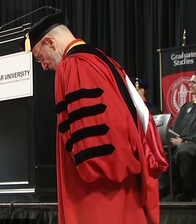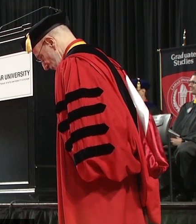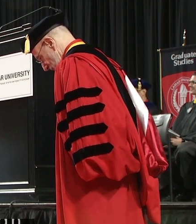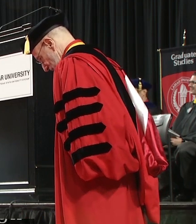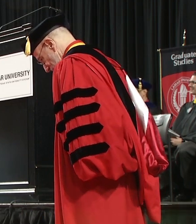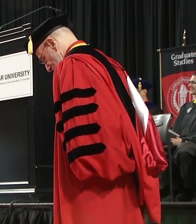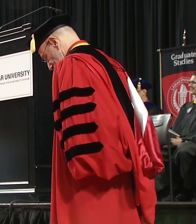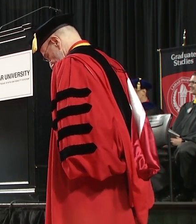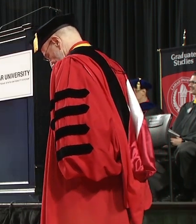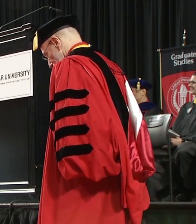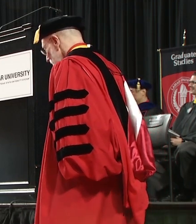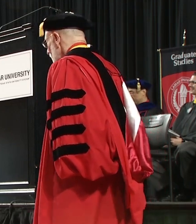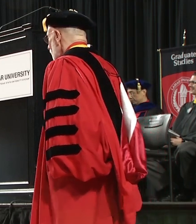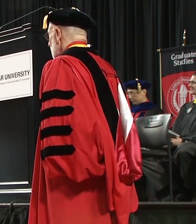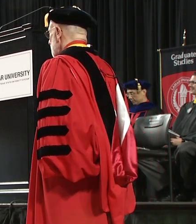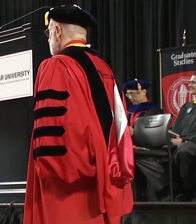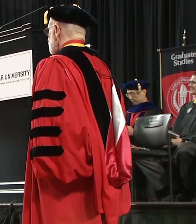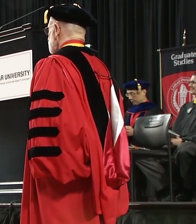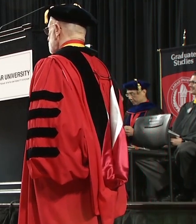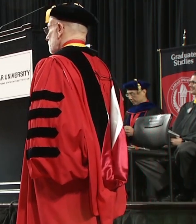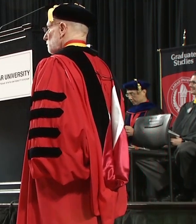Kristen Ellen Allison.